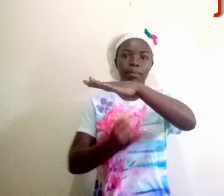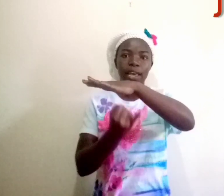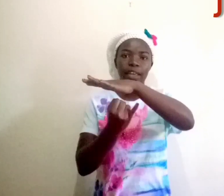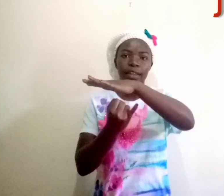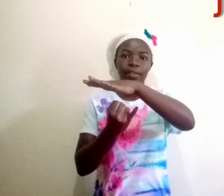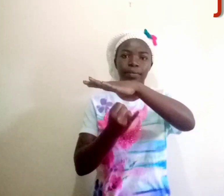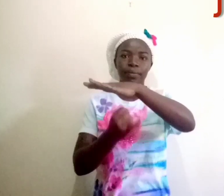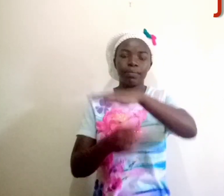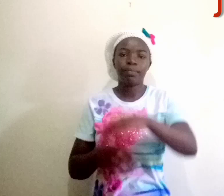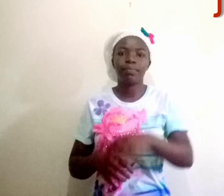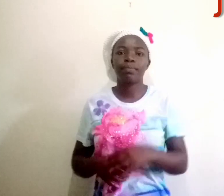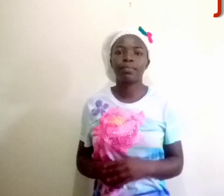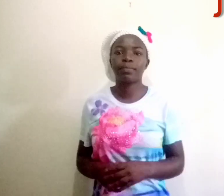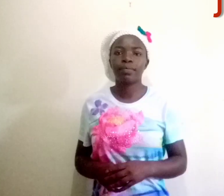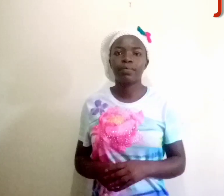Jeremiah.